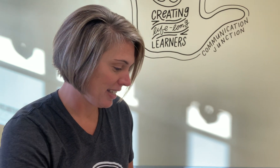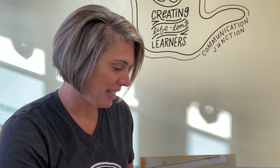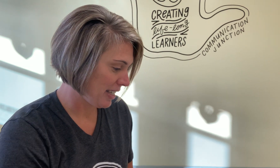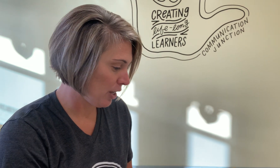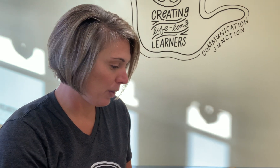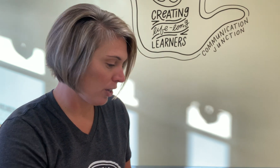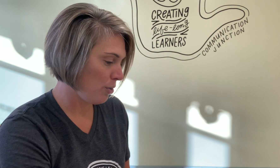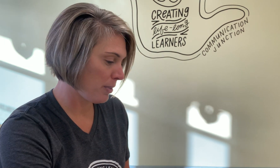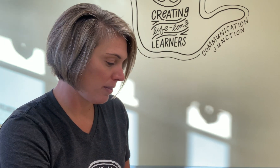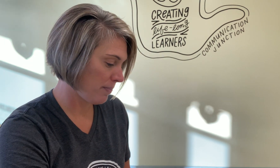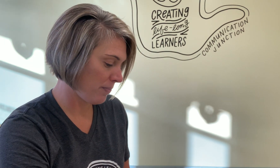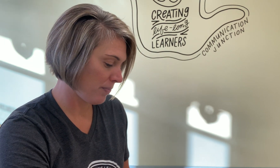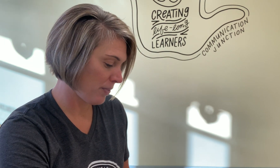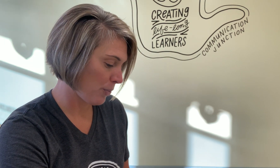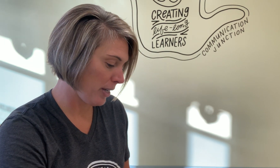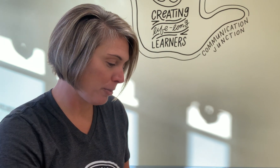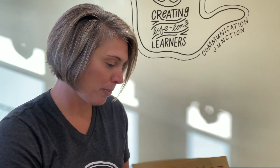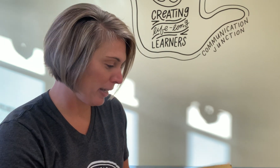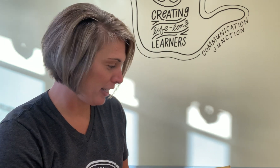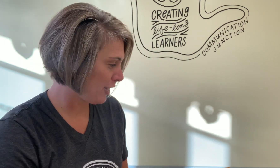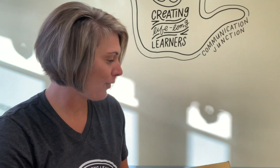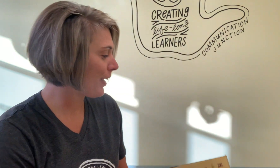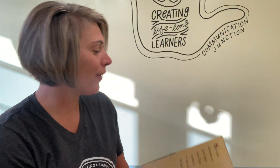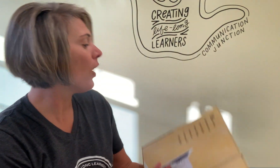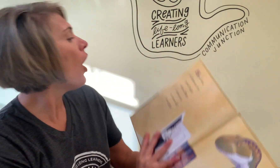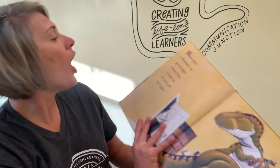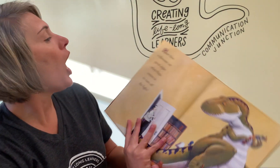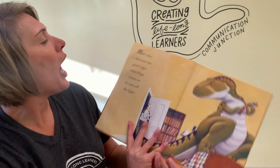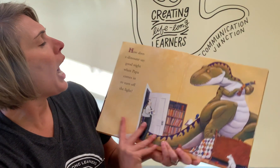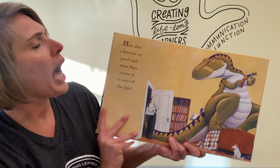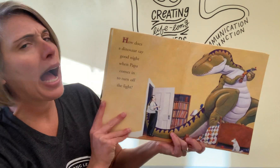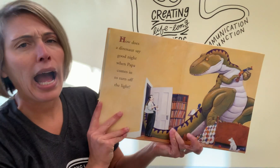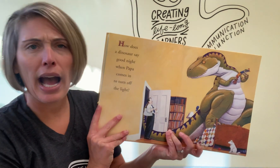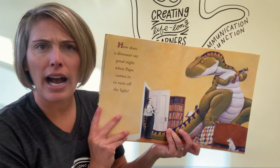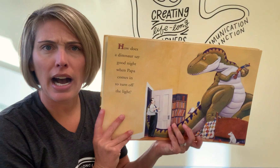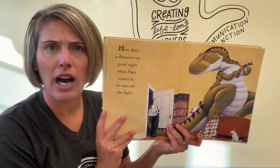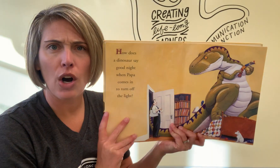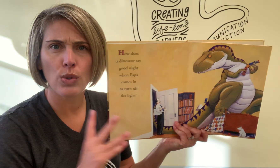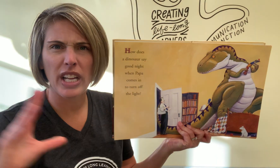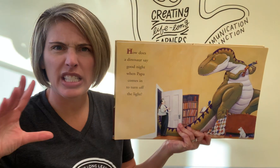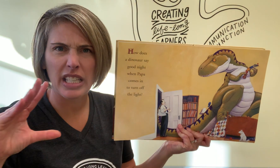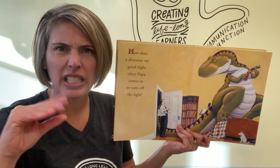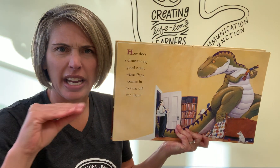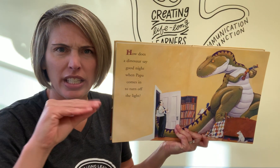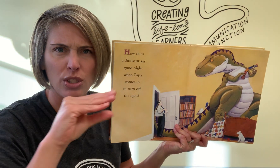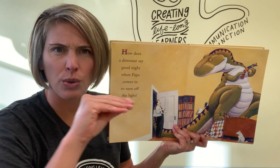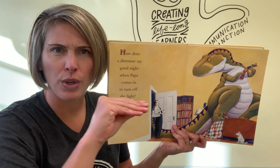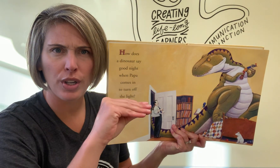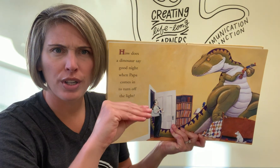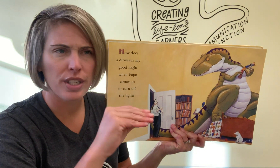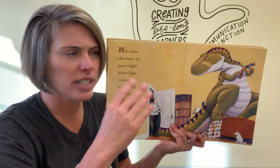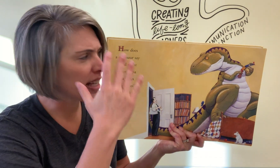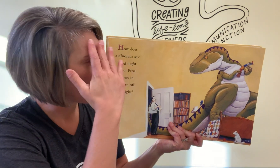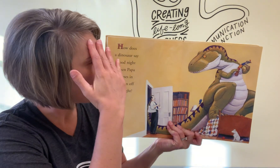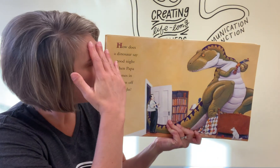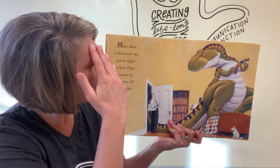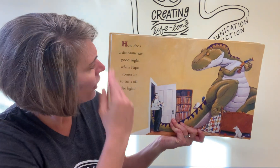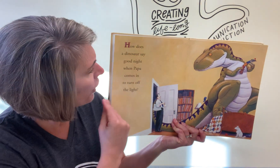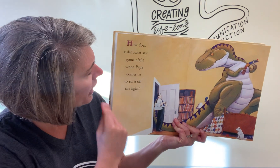chomp. Oops. One more page. Here we go. How does a dinosaur say good